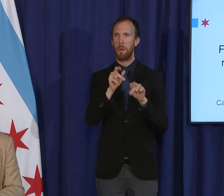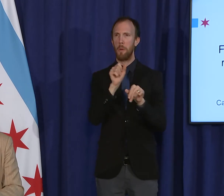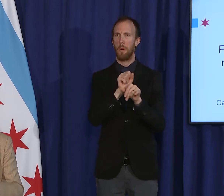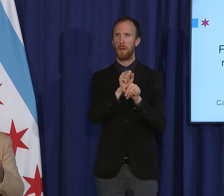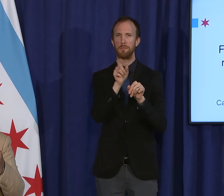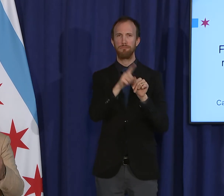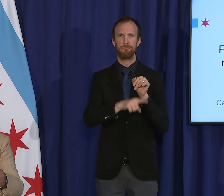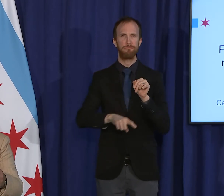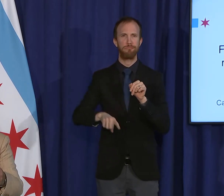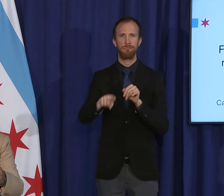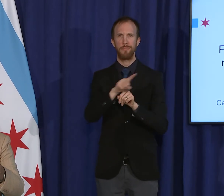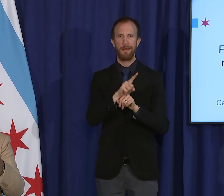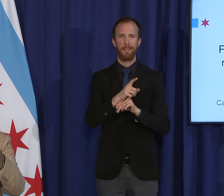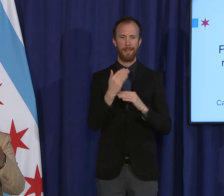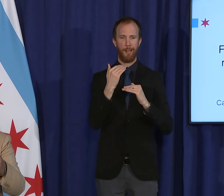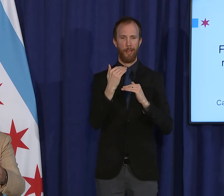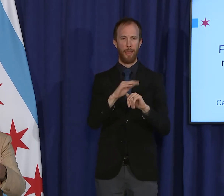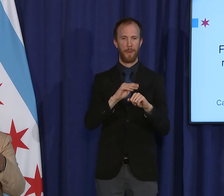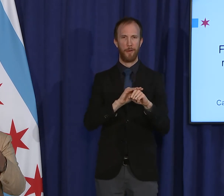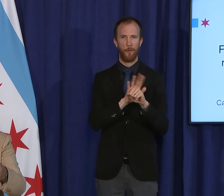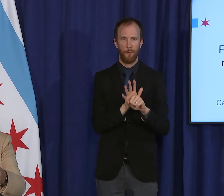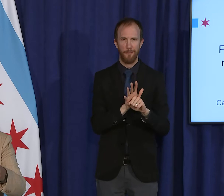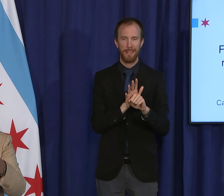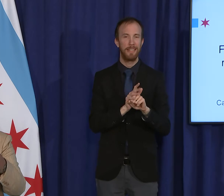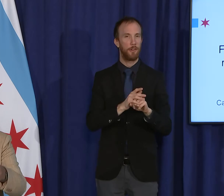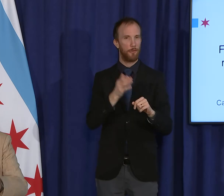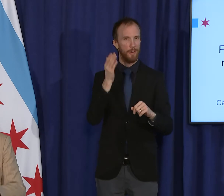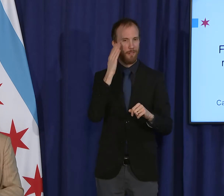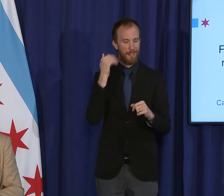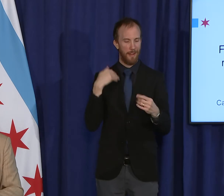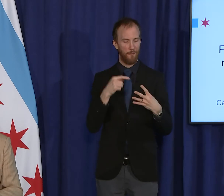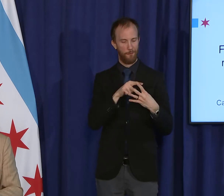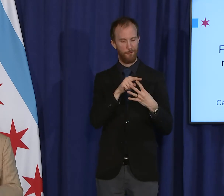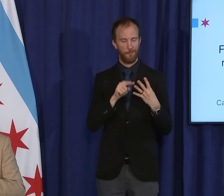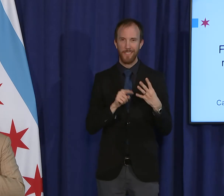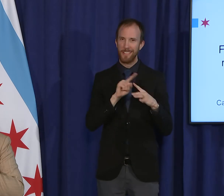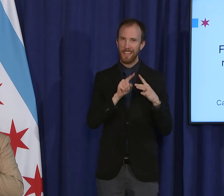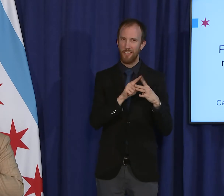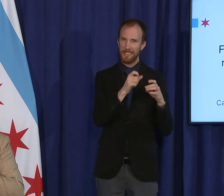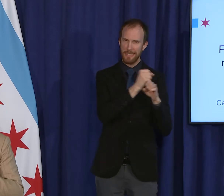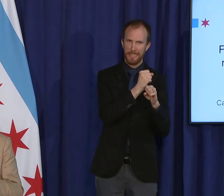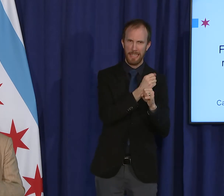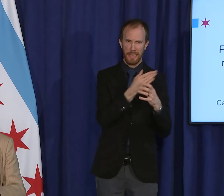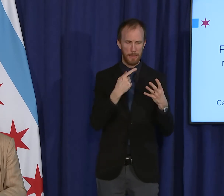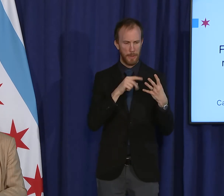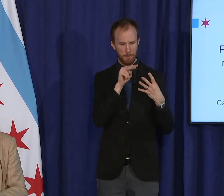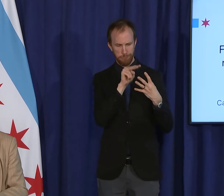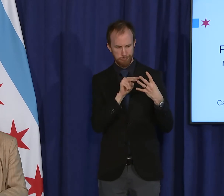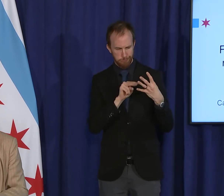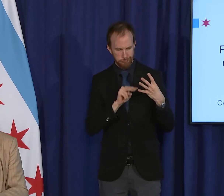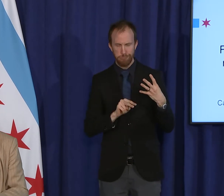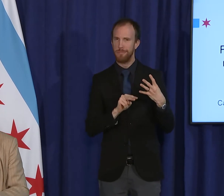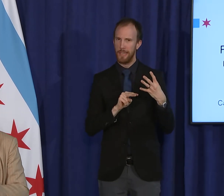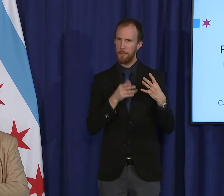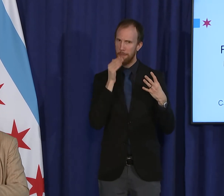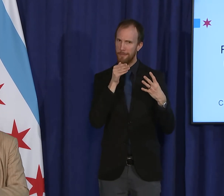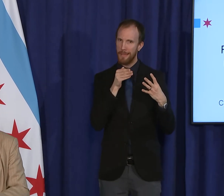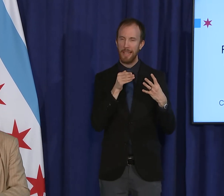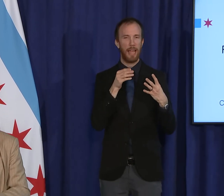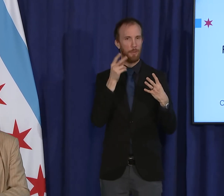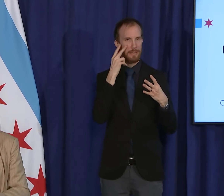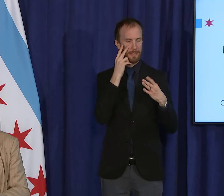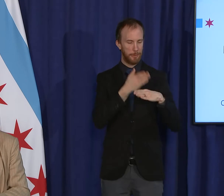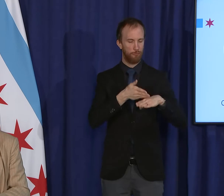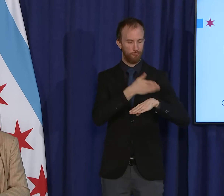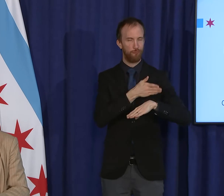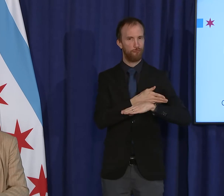metrics because people are still adhering to the public health guidance. It makes all the difference in the world. Dr.